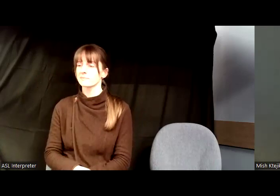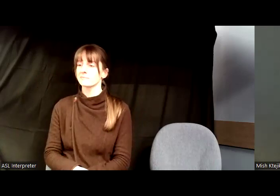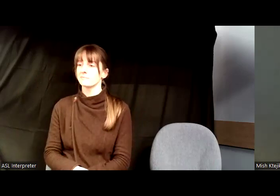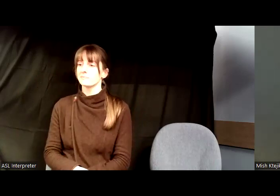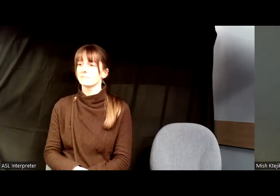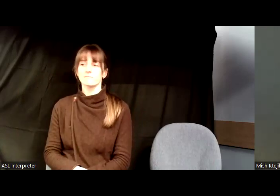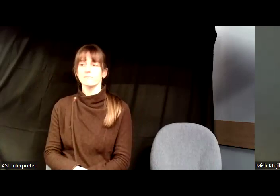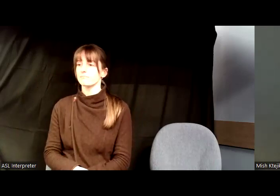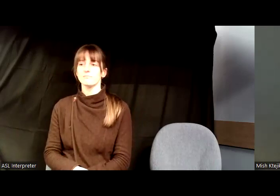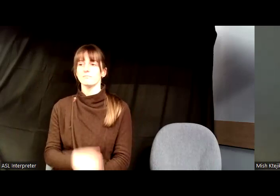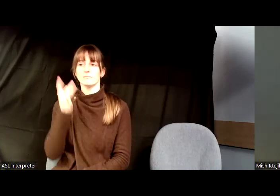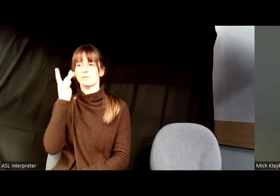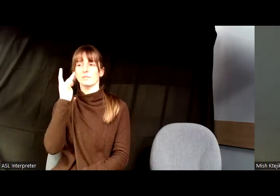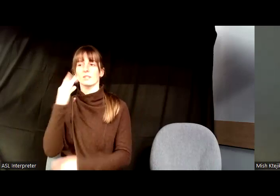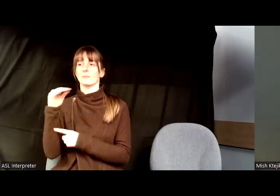No, can't hear anything.